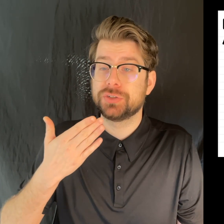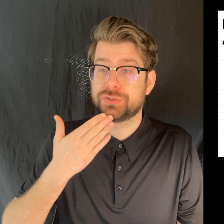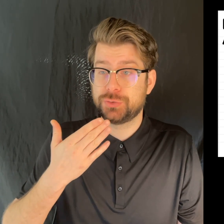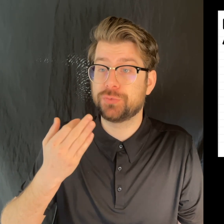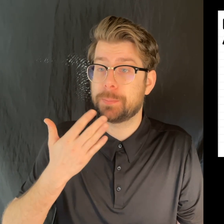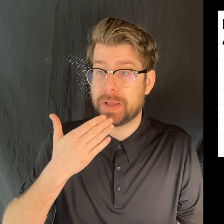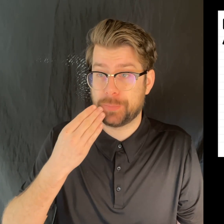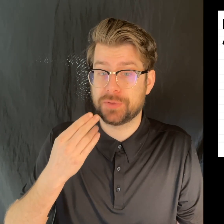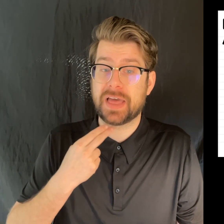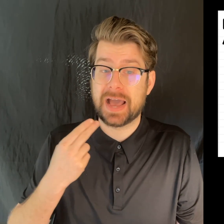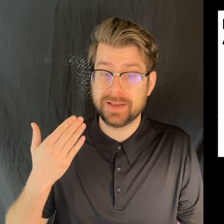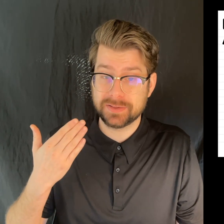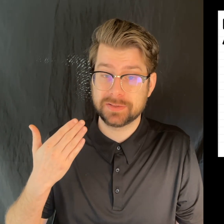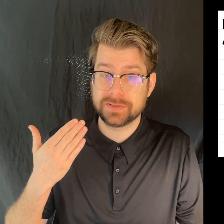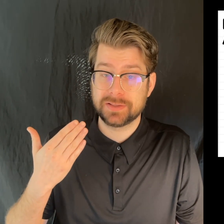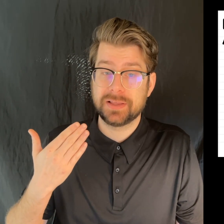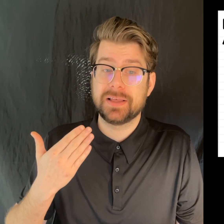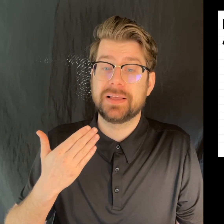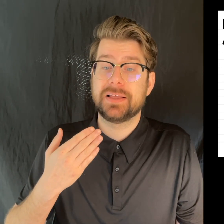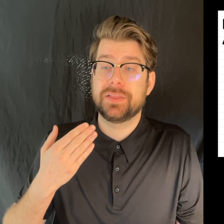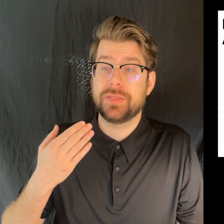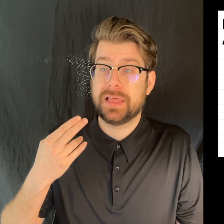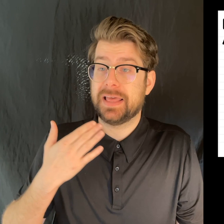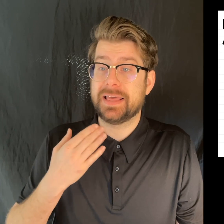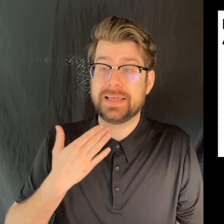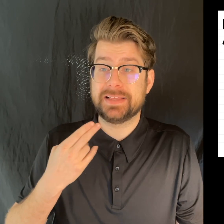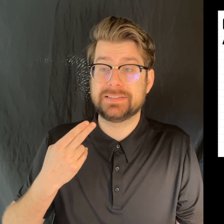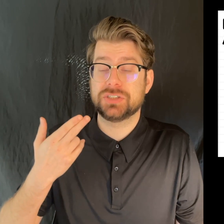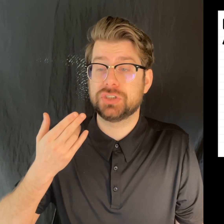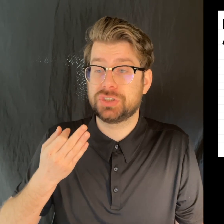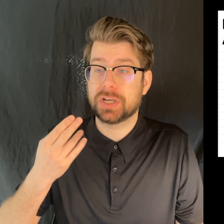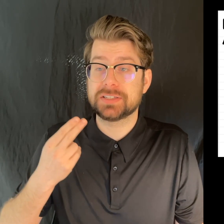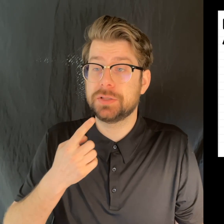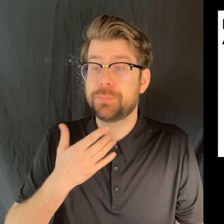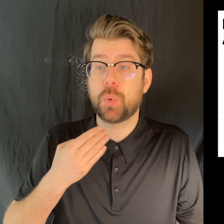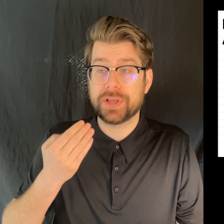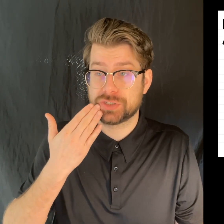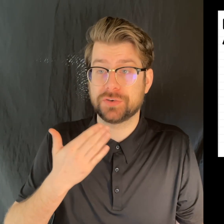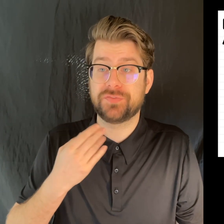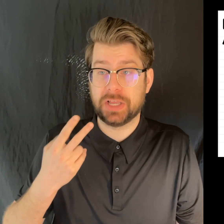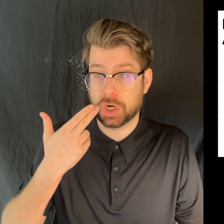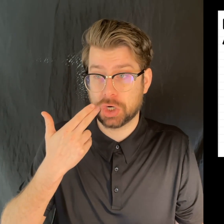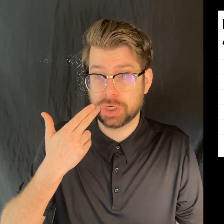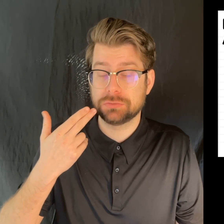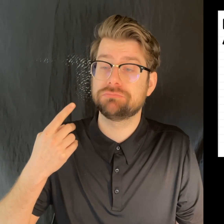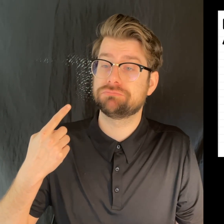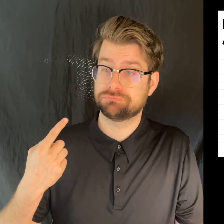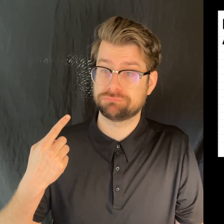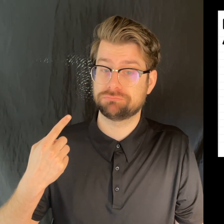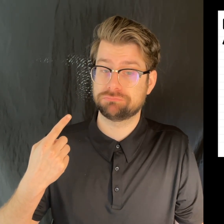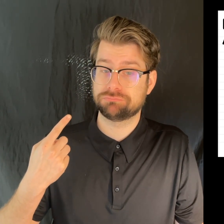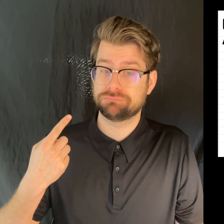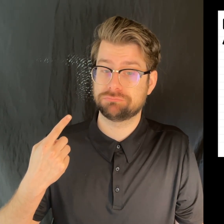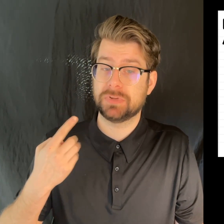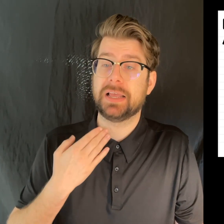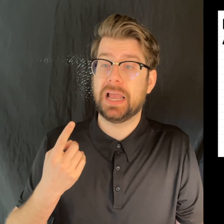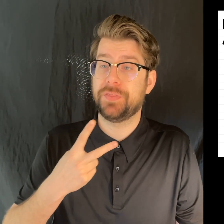to remember that. It is just the pointer finger, and the